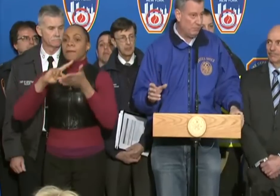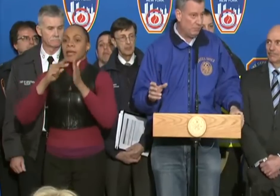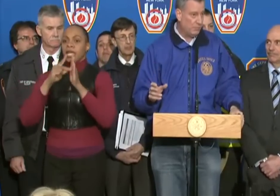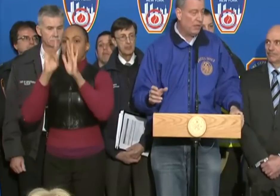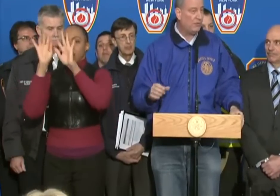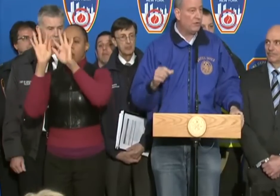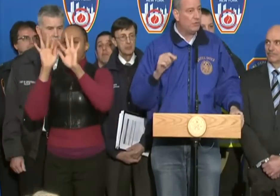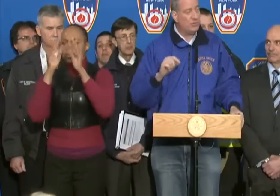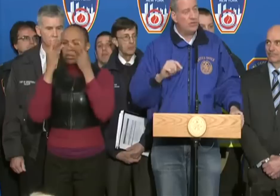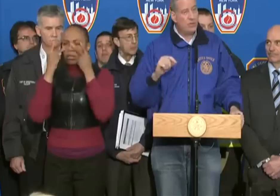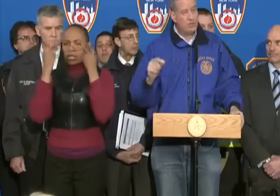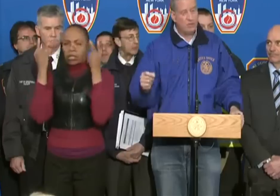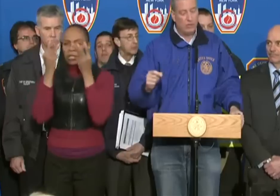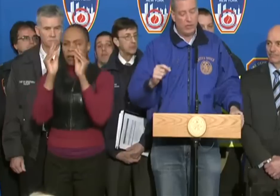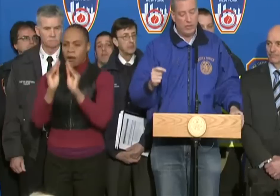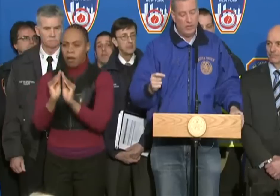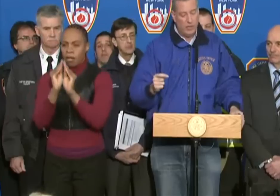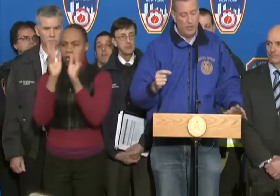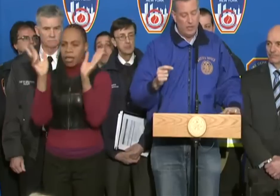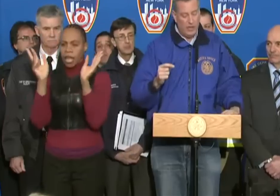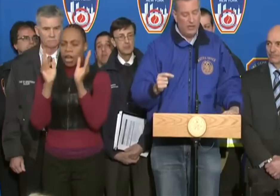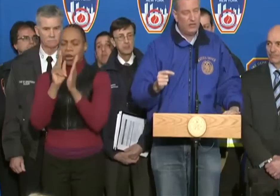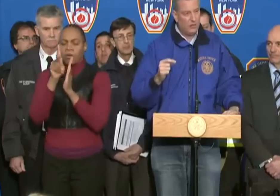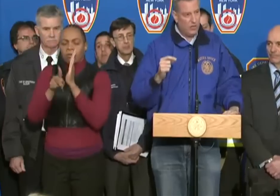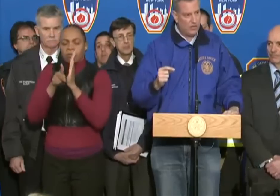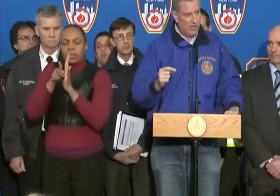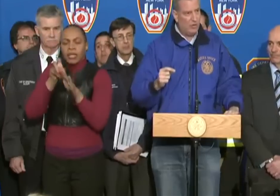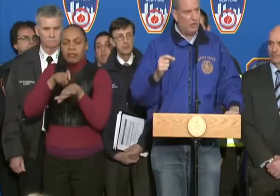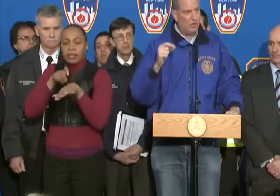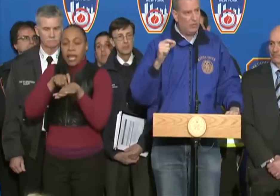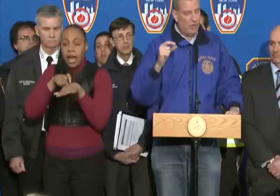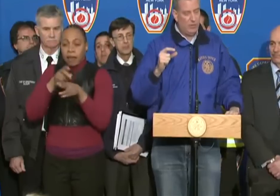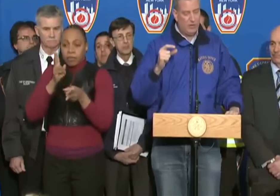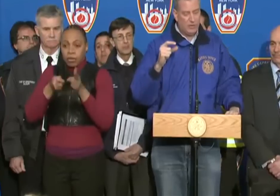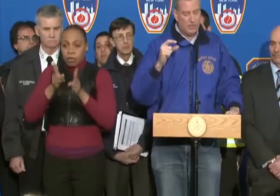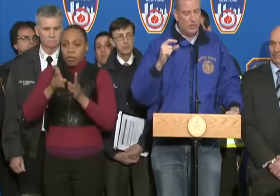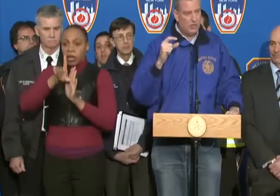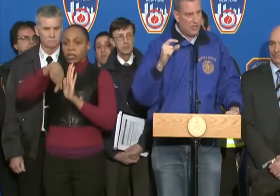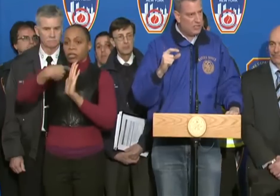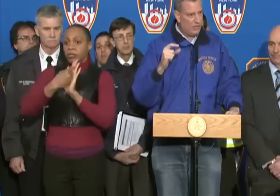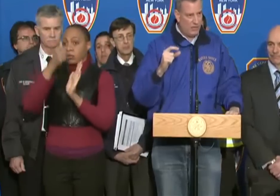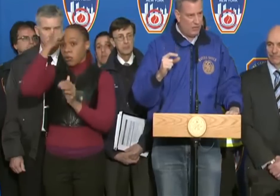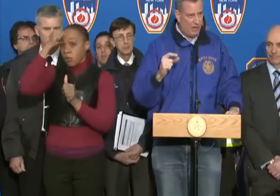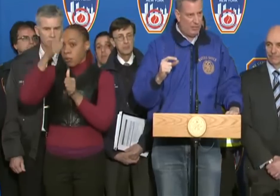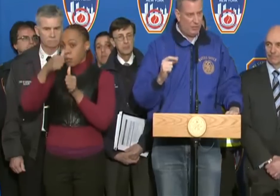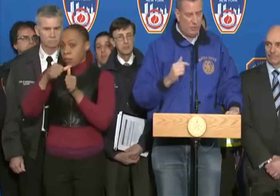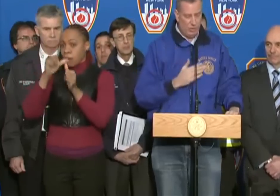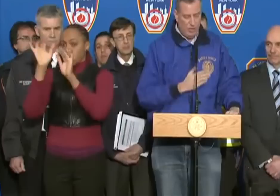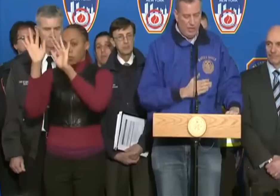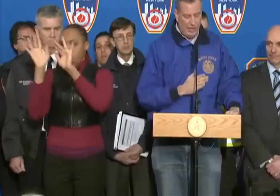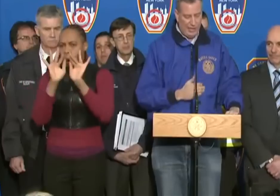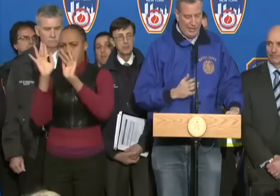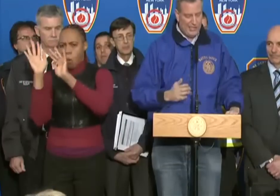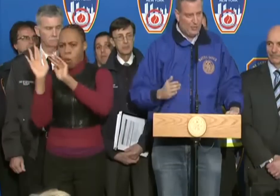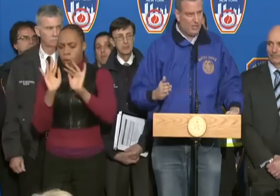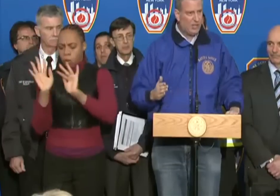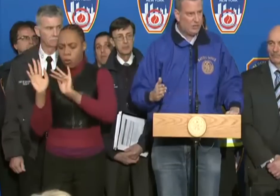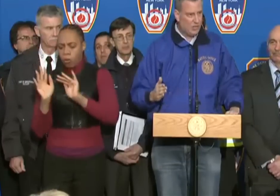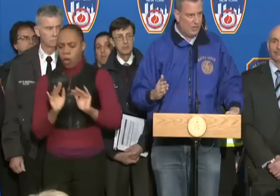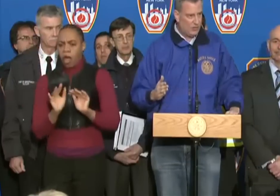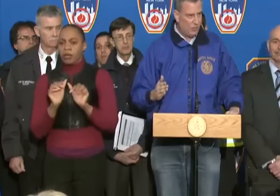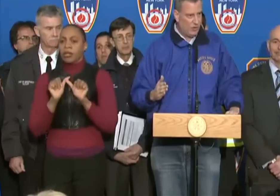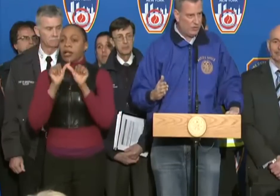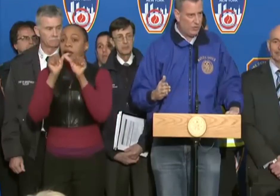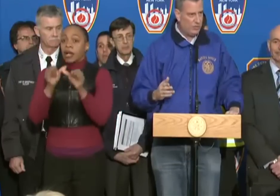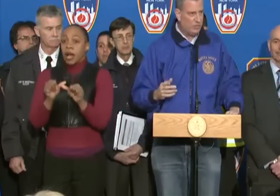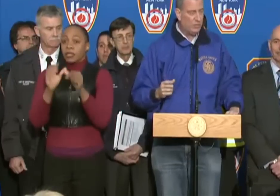visibility. And for a period of time as we were going into the rush hour, remember, the snow intensified very rapidly. We were in constant communication